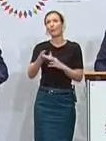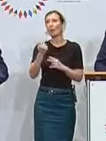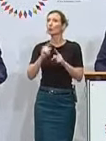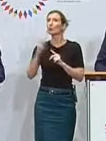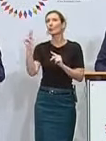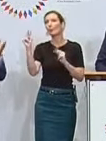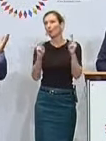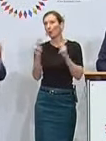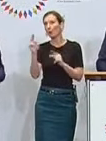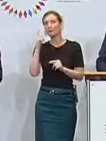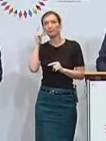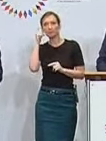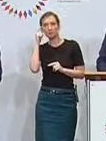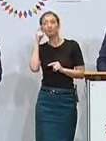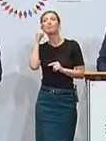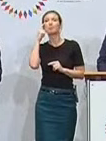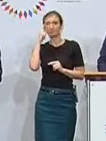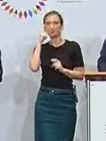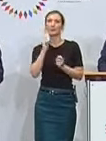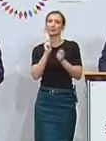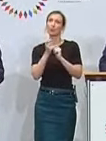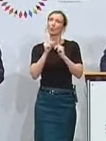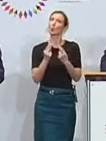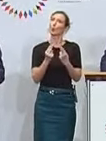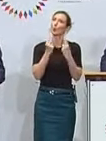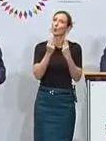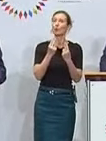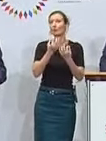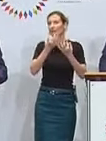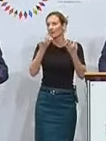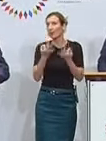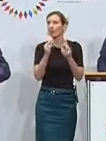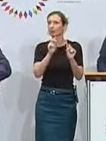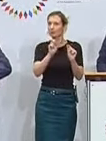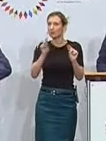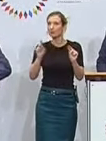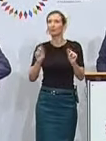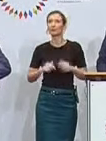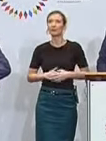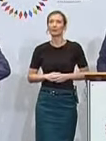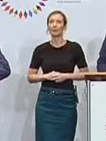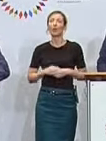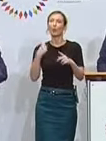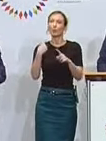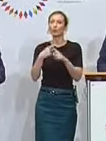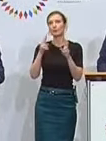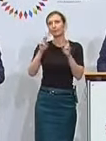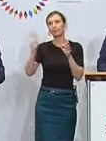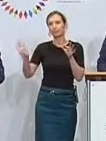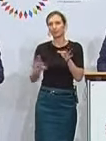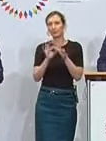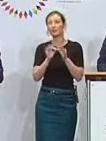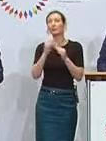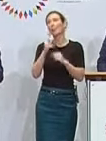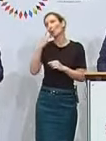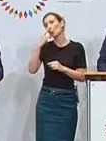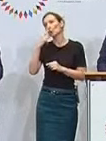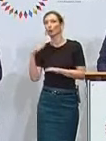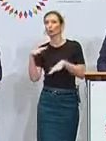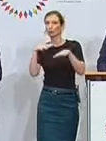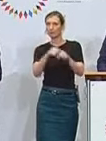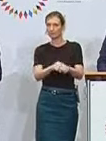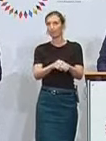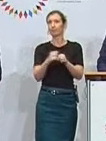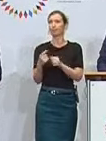views about an important number of aspects related with the Russian aggression against Ukraine,